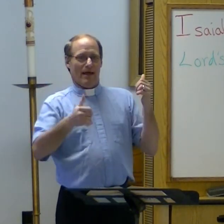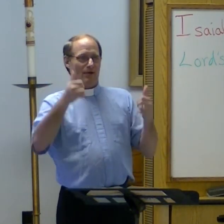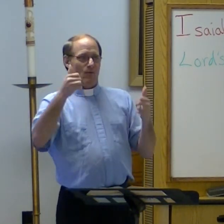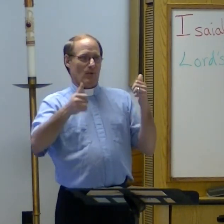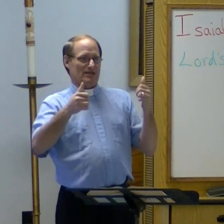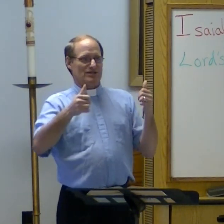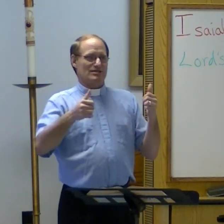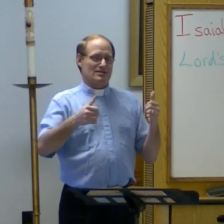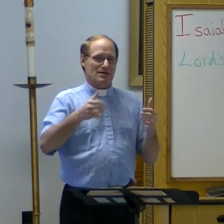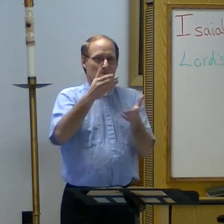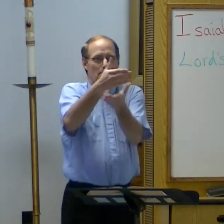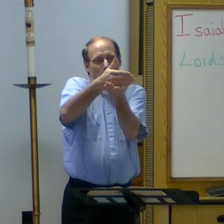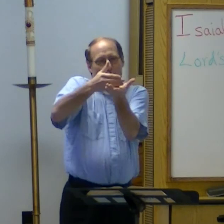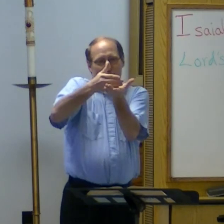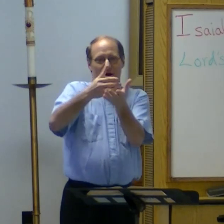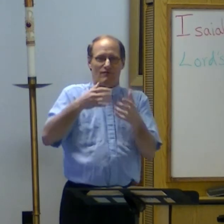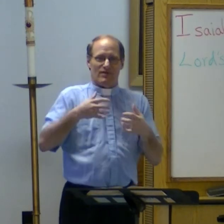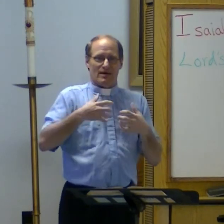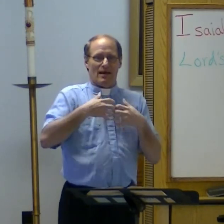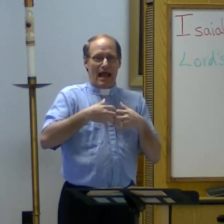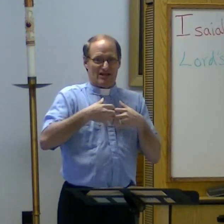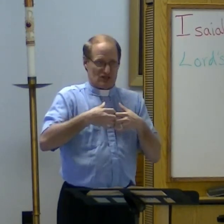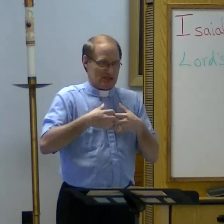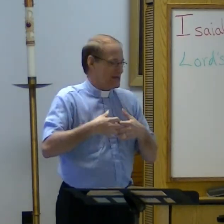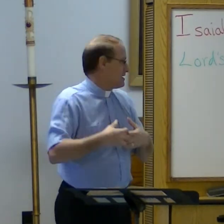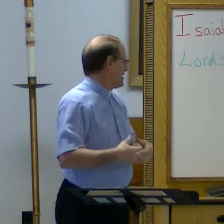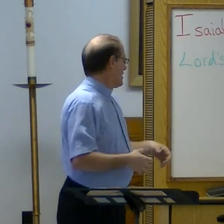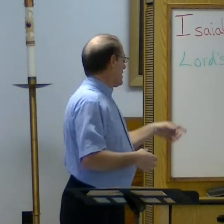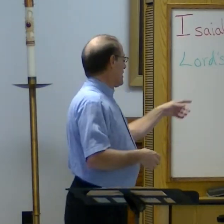and which part of the engine.